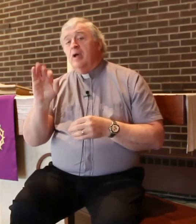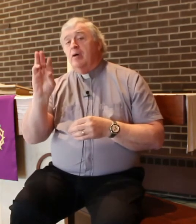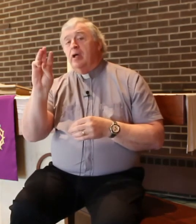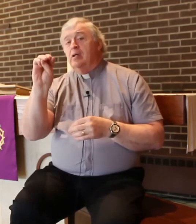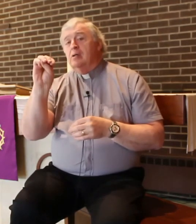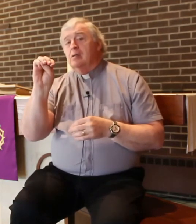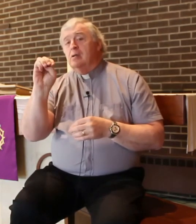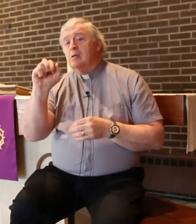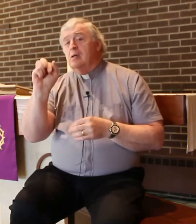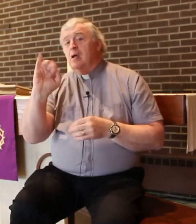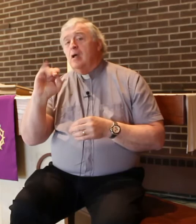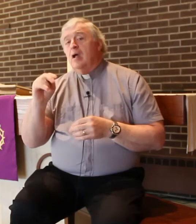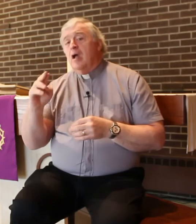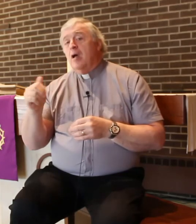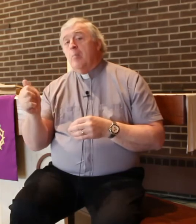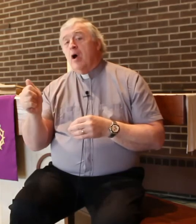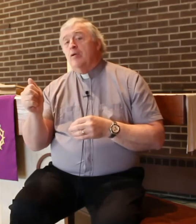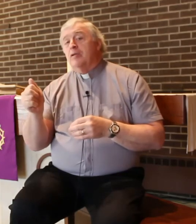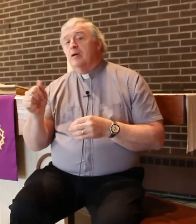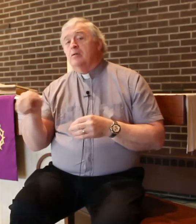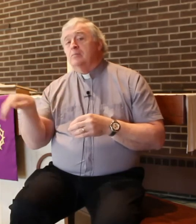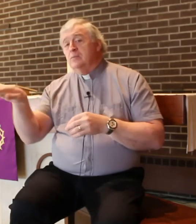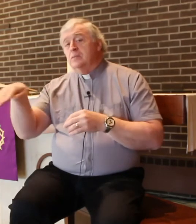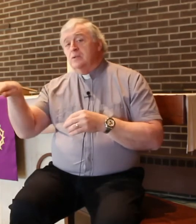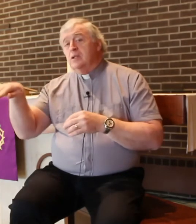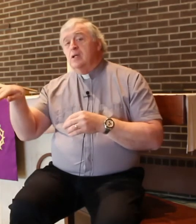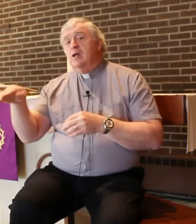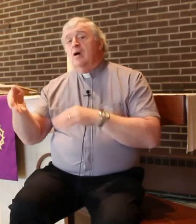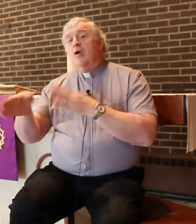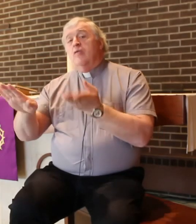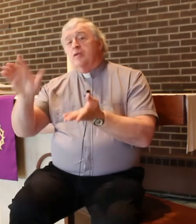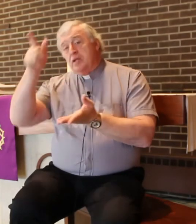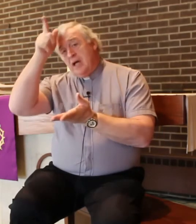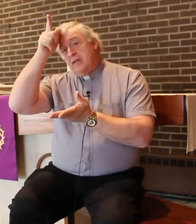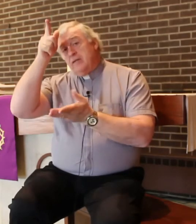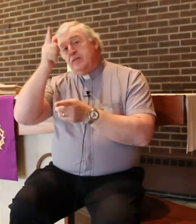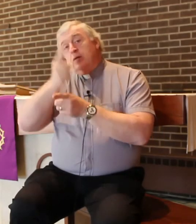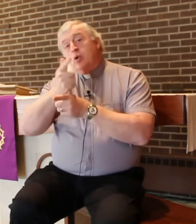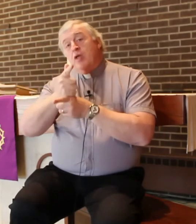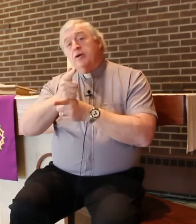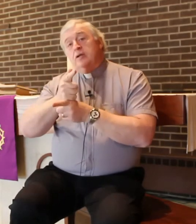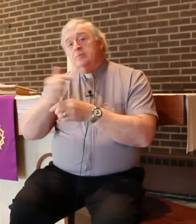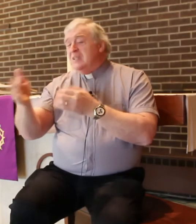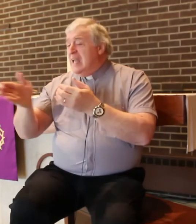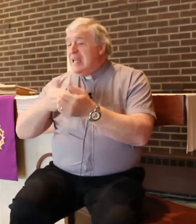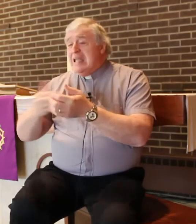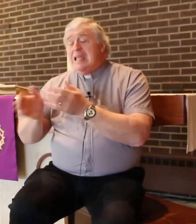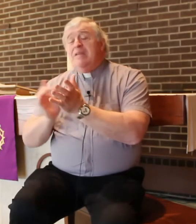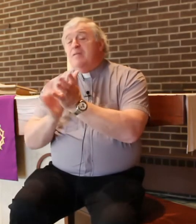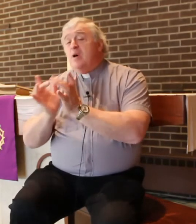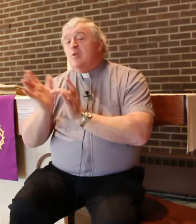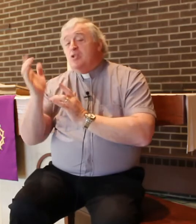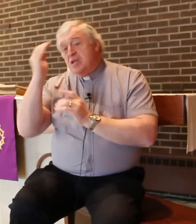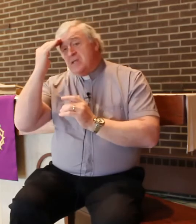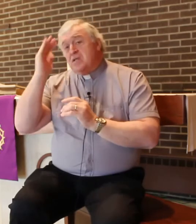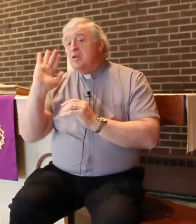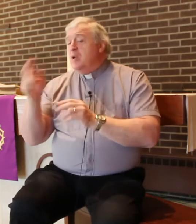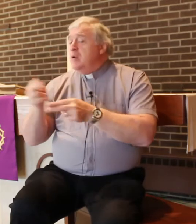Mary and Martha over the death of their brother, even though Jesus knew he would